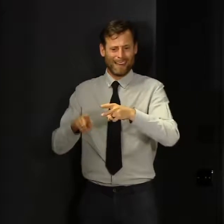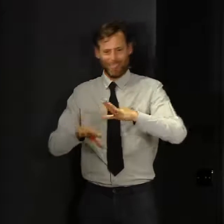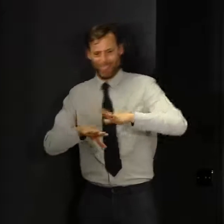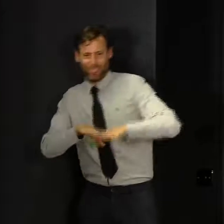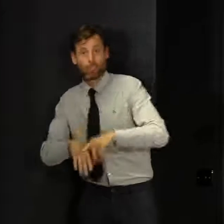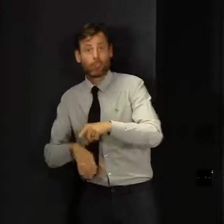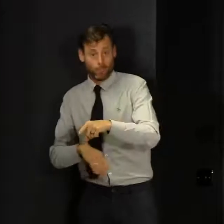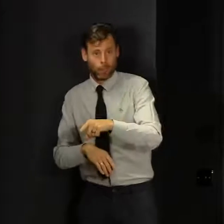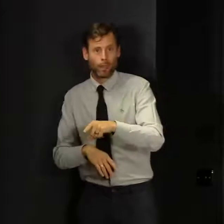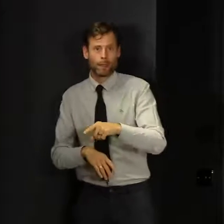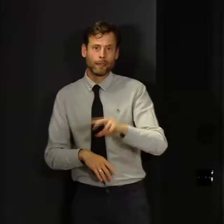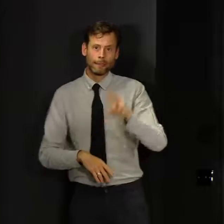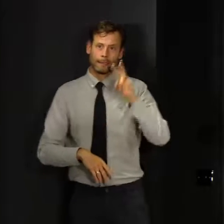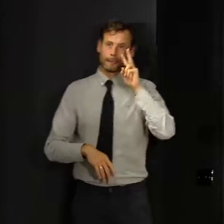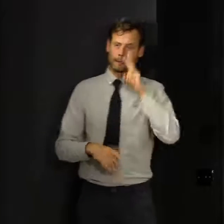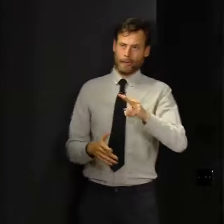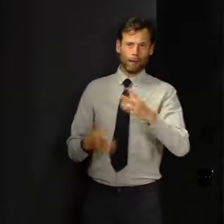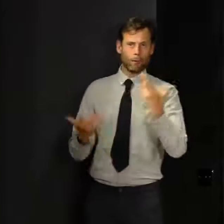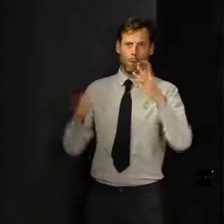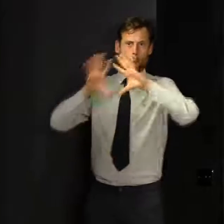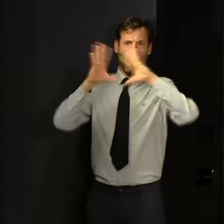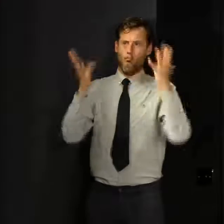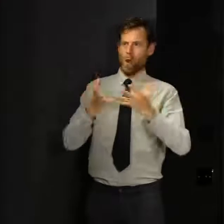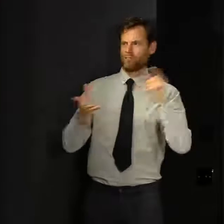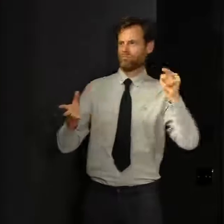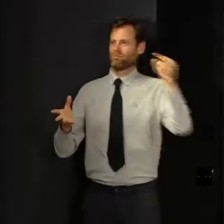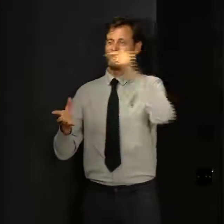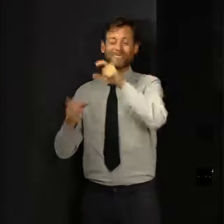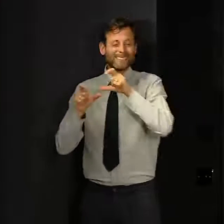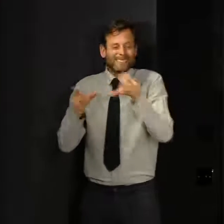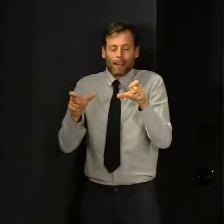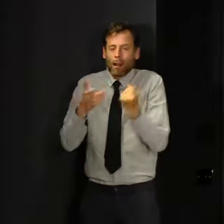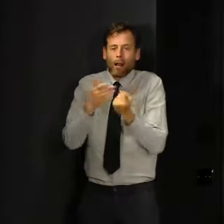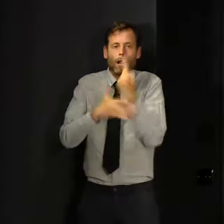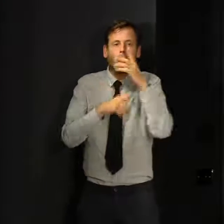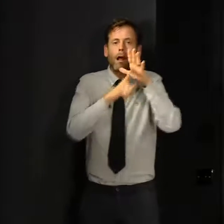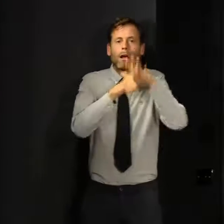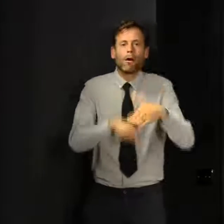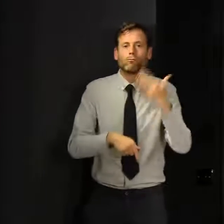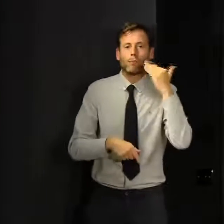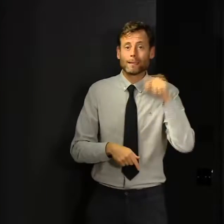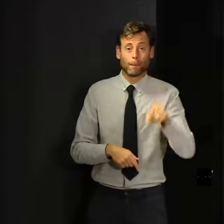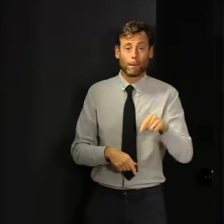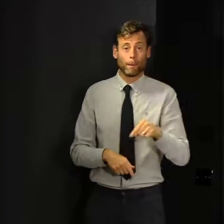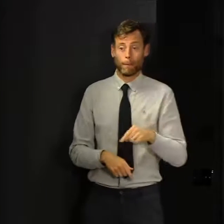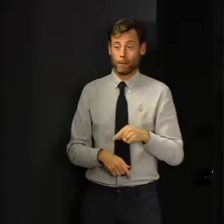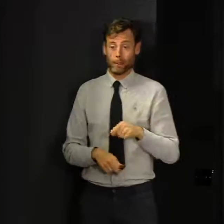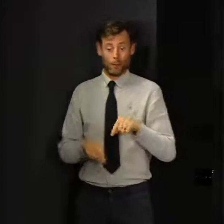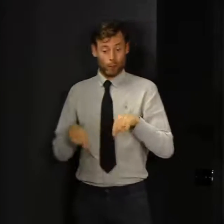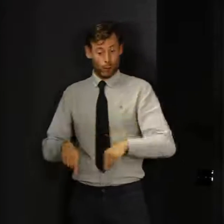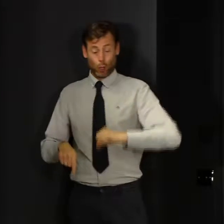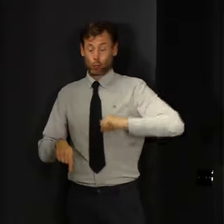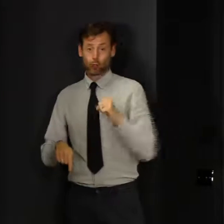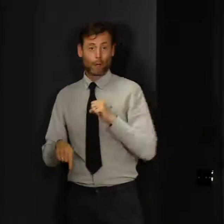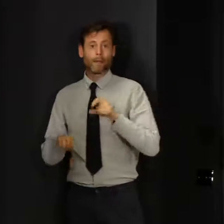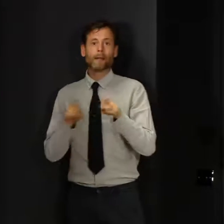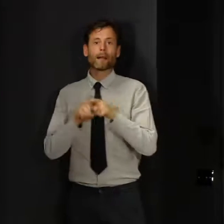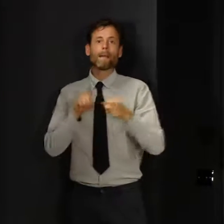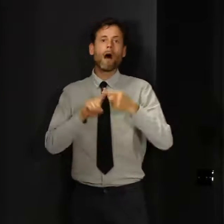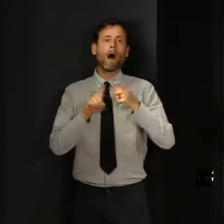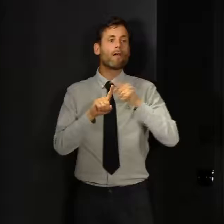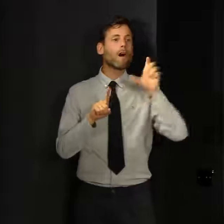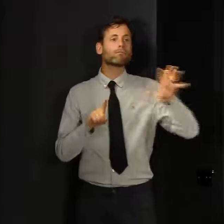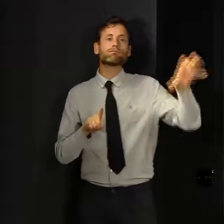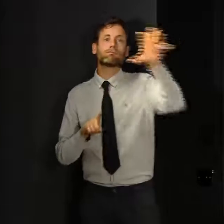every nation on earth, that no society, including Scotland, can claim to be immune from it. We must come